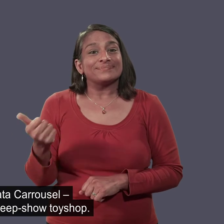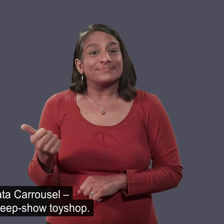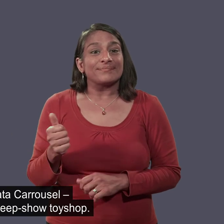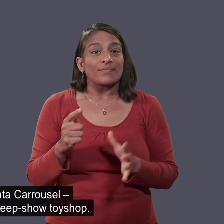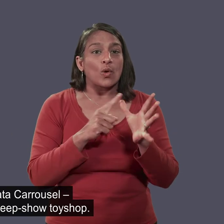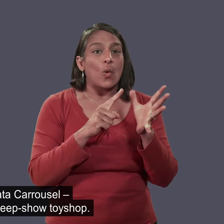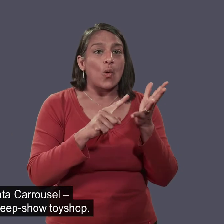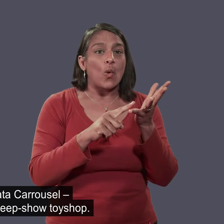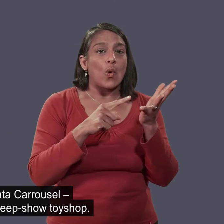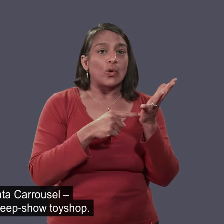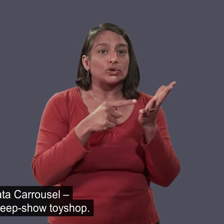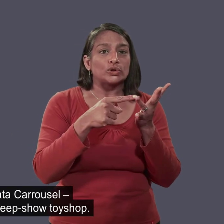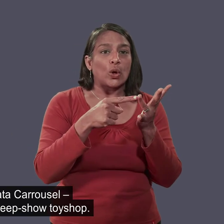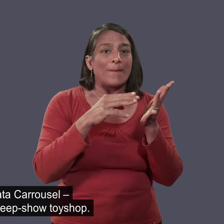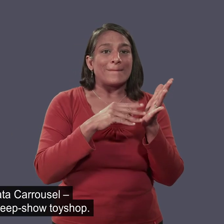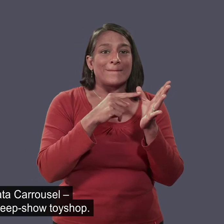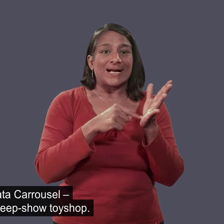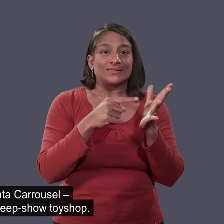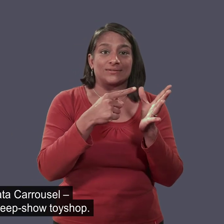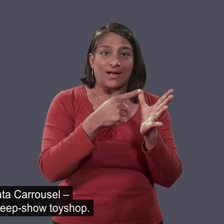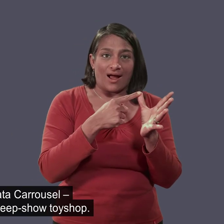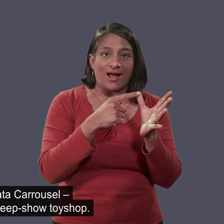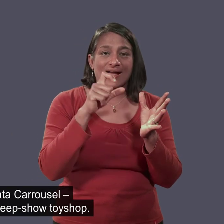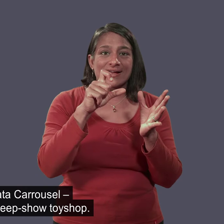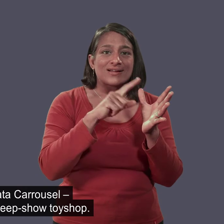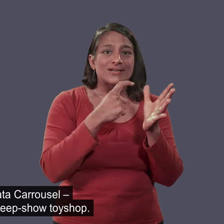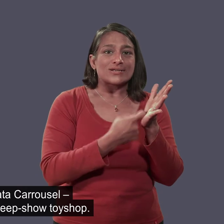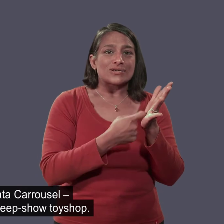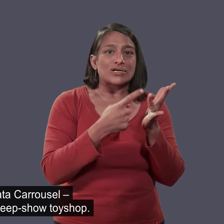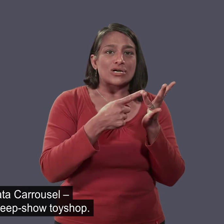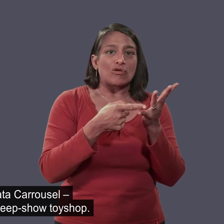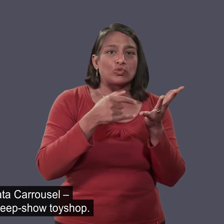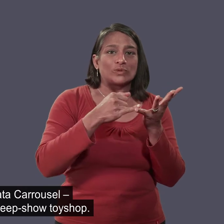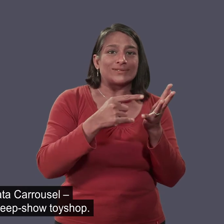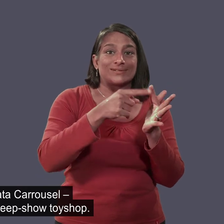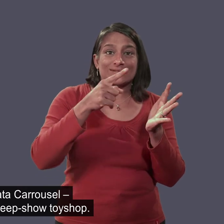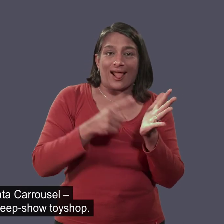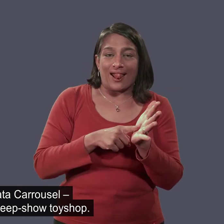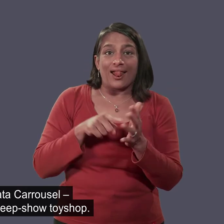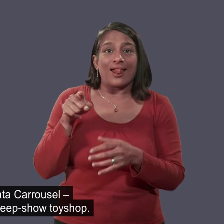Automata Carousel, a magical peep show toy shop, which is audio described.